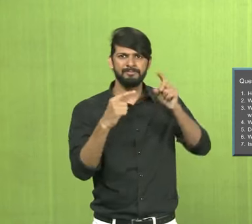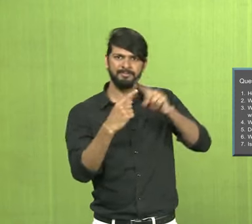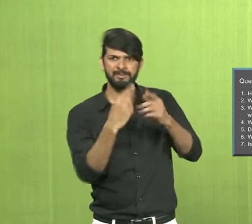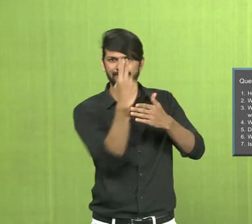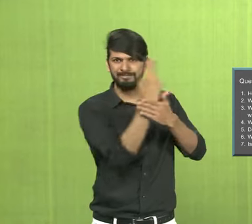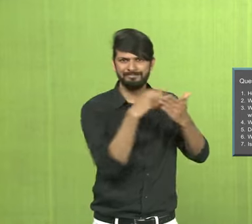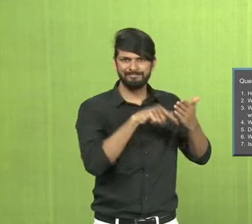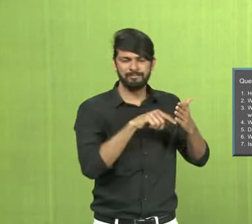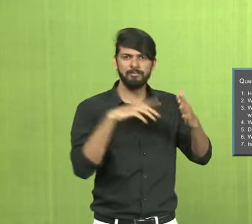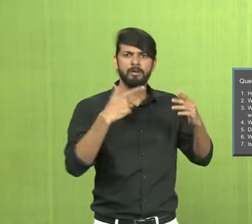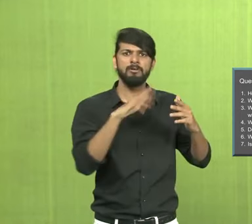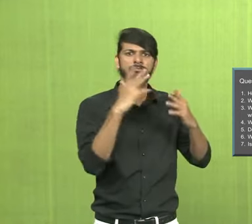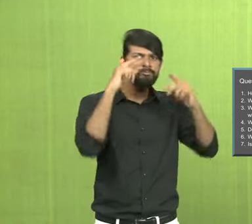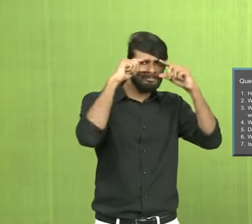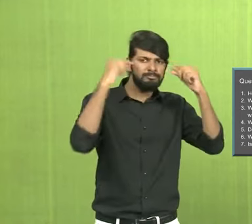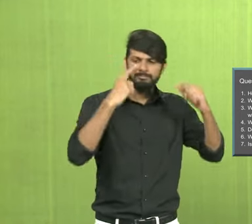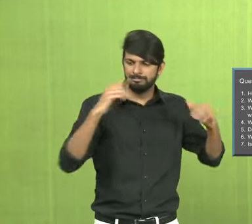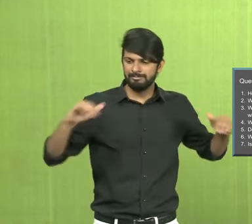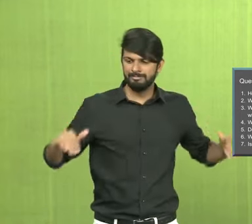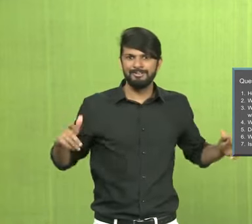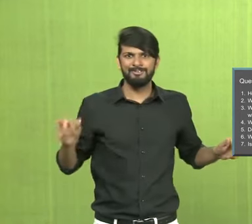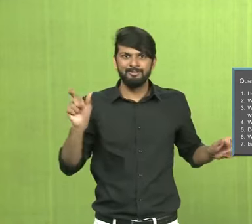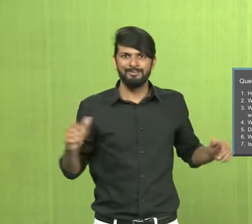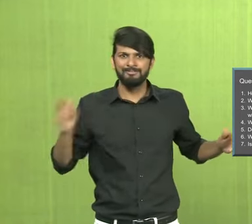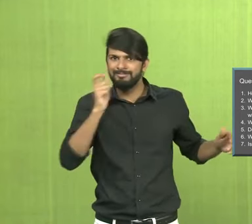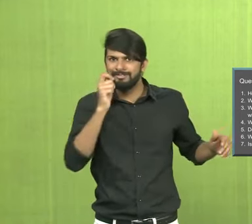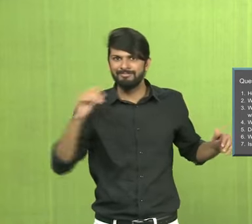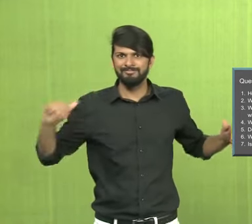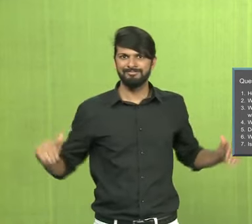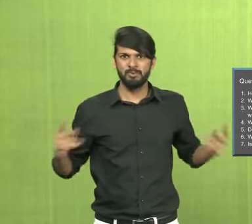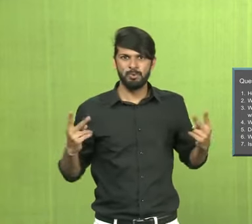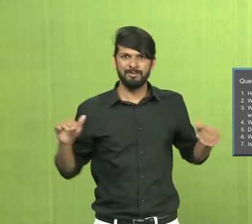Describe 2 characteristics of the Kalighat paintings.